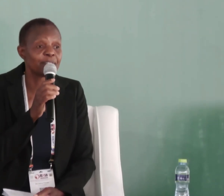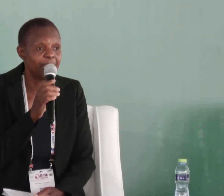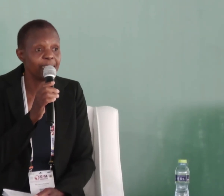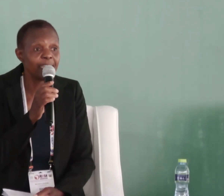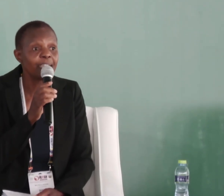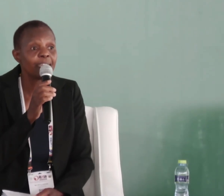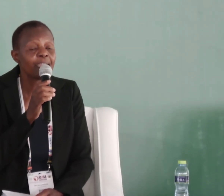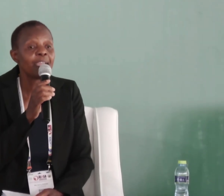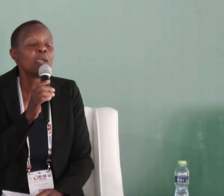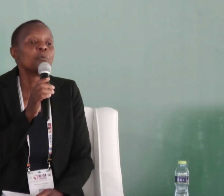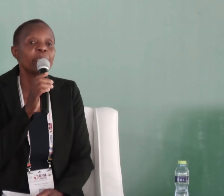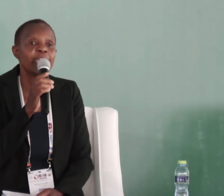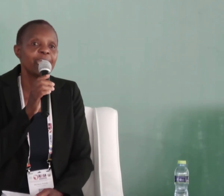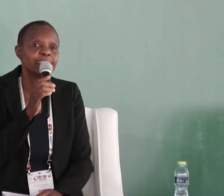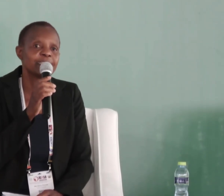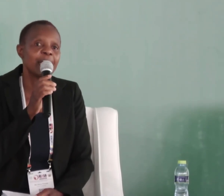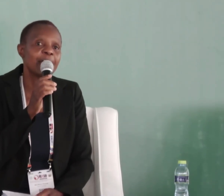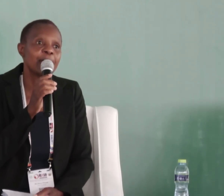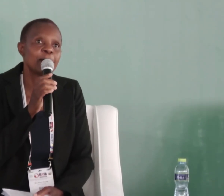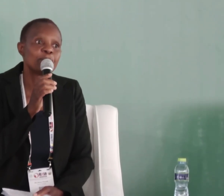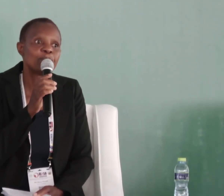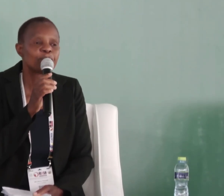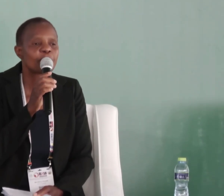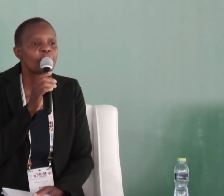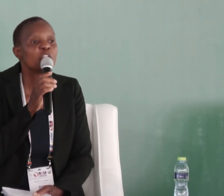toppers running, we had